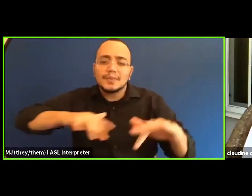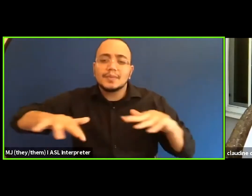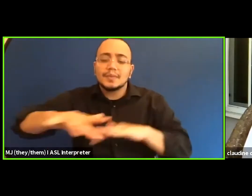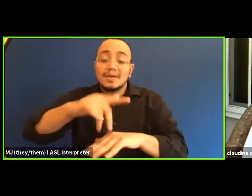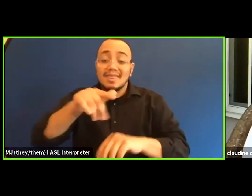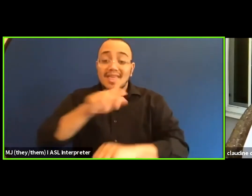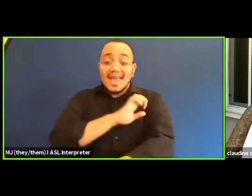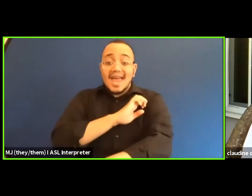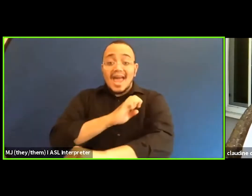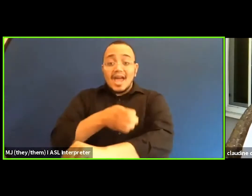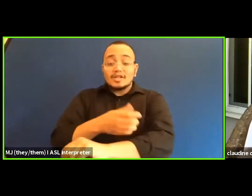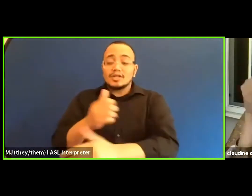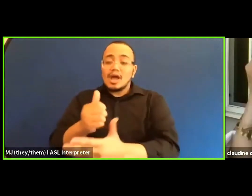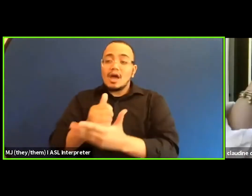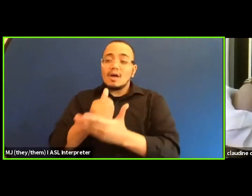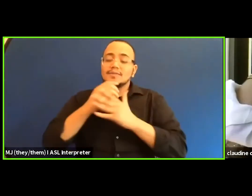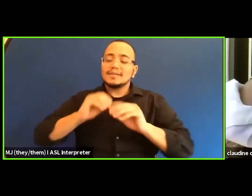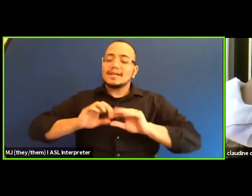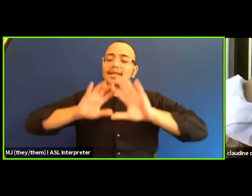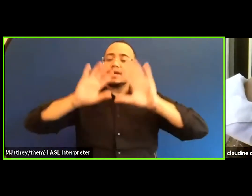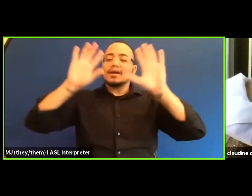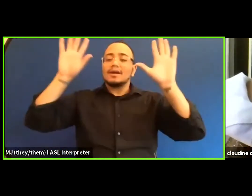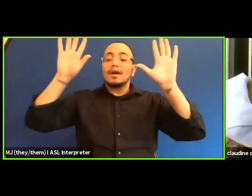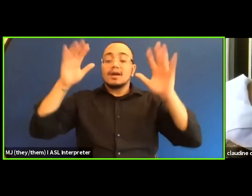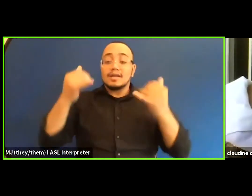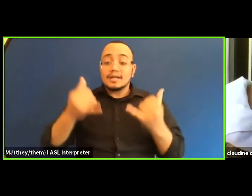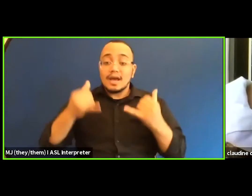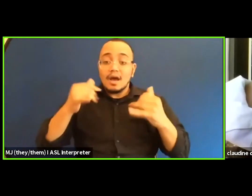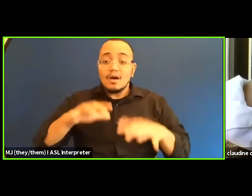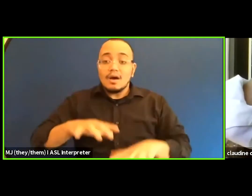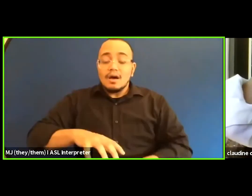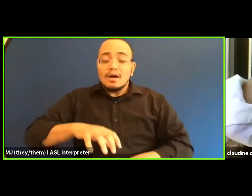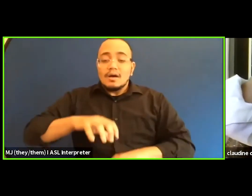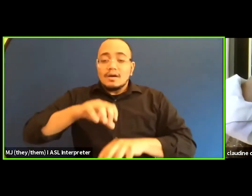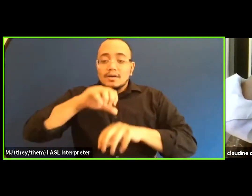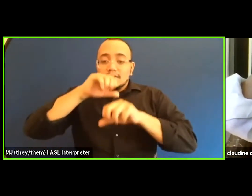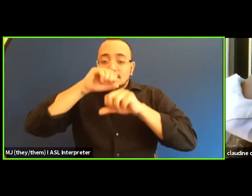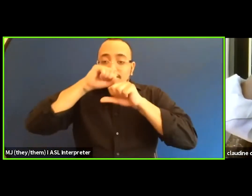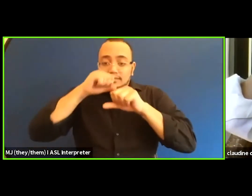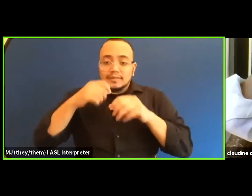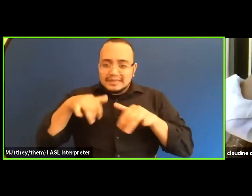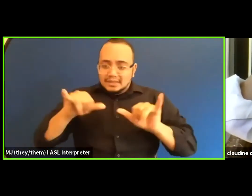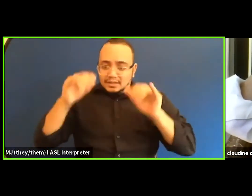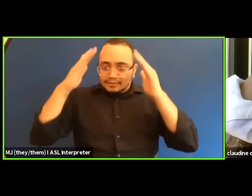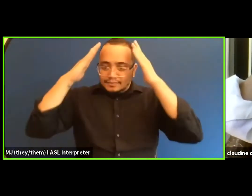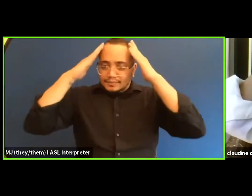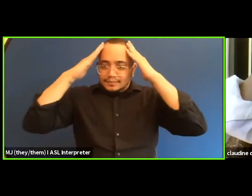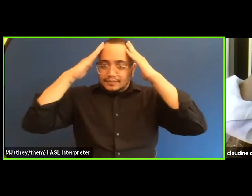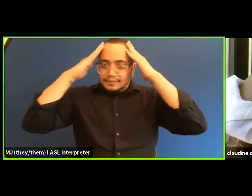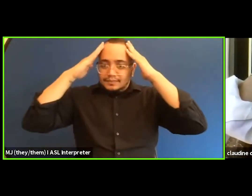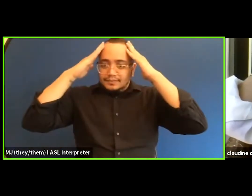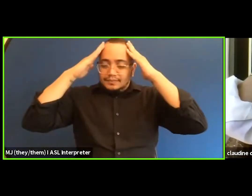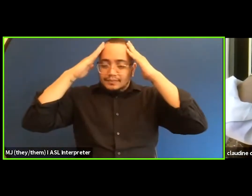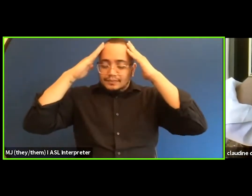understanding. Take a deep breath with your hands on your head, and what do you hear?